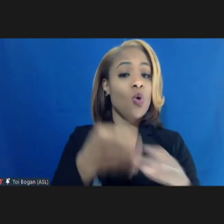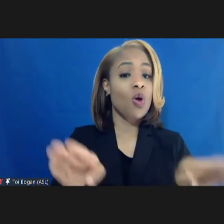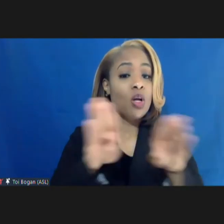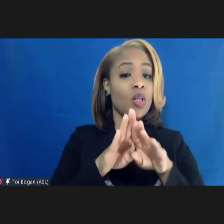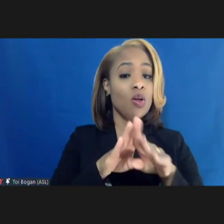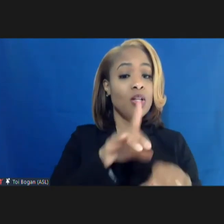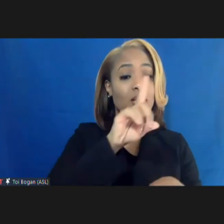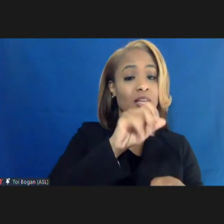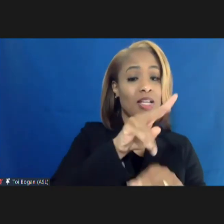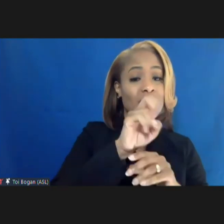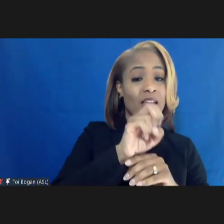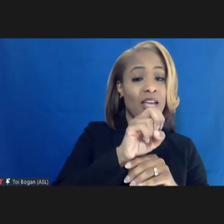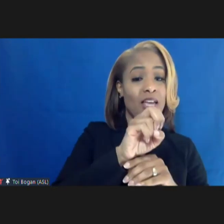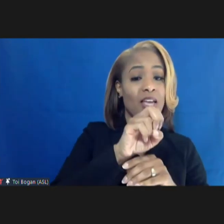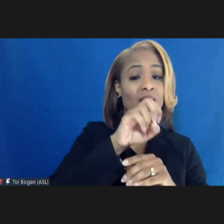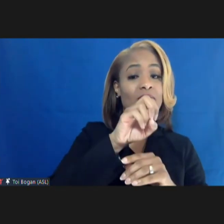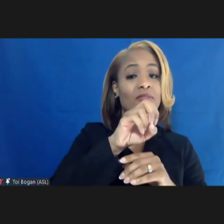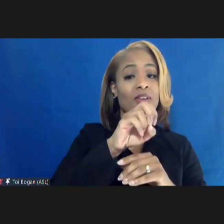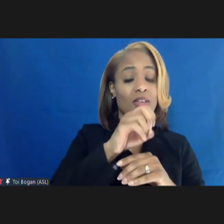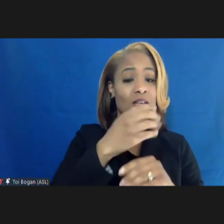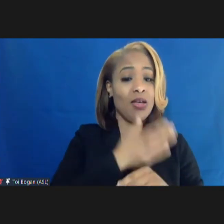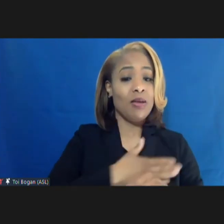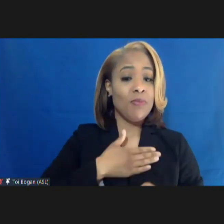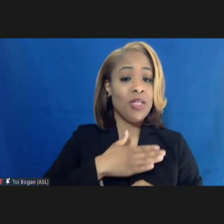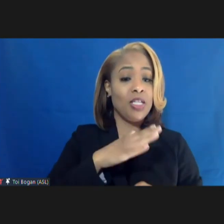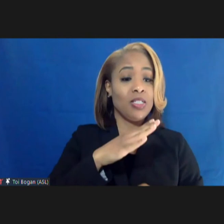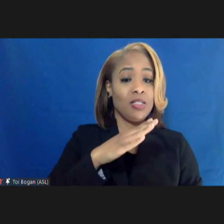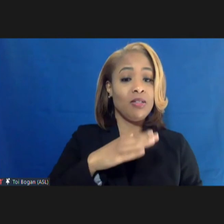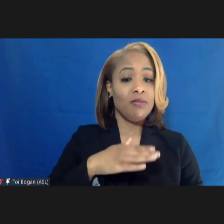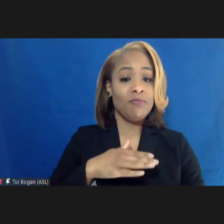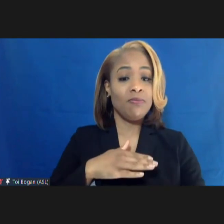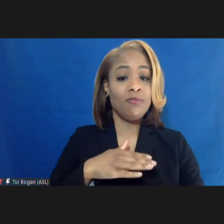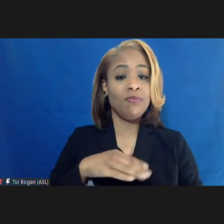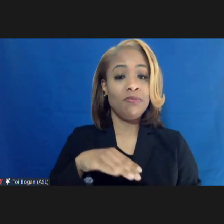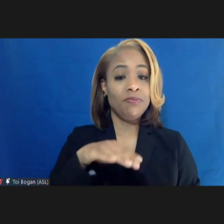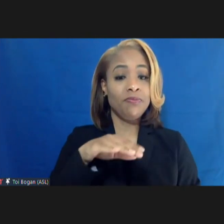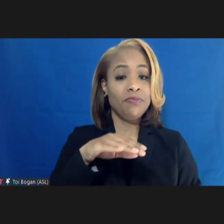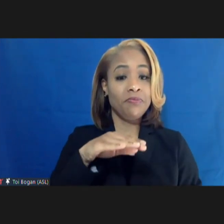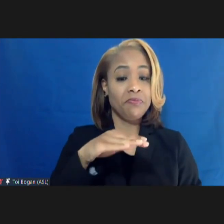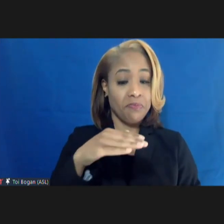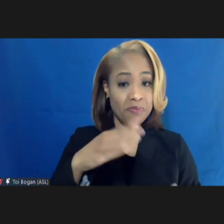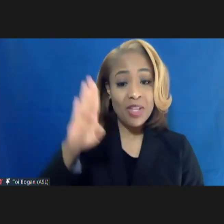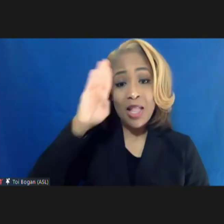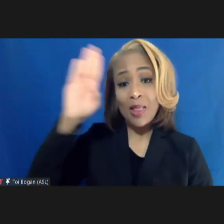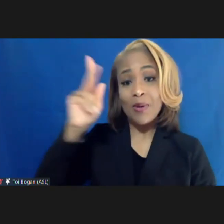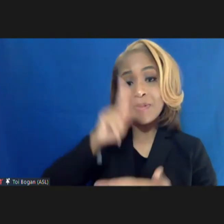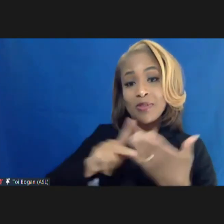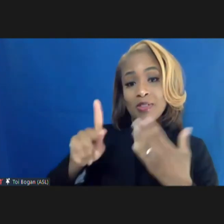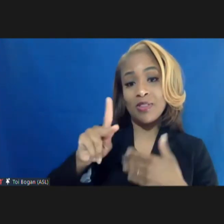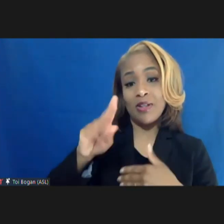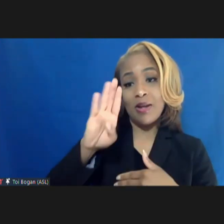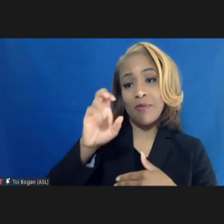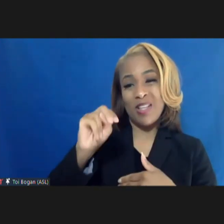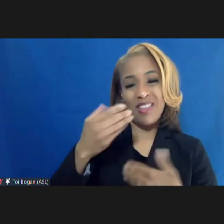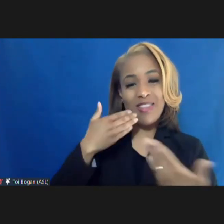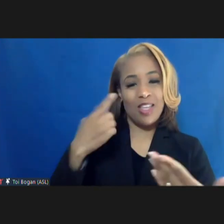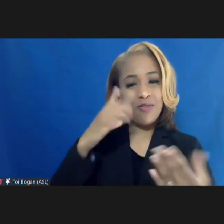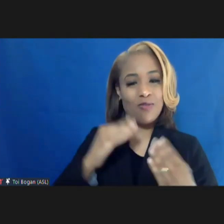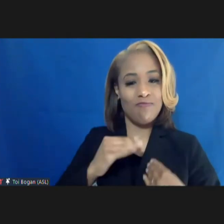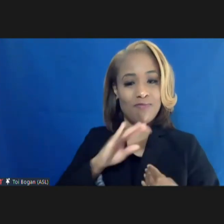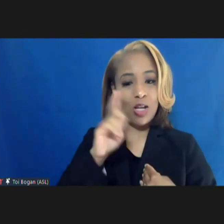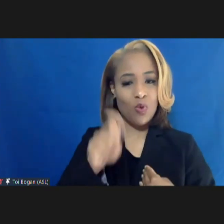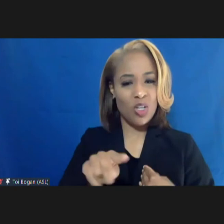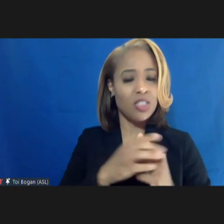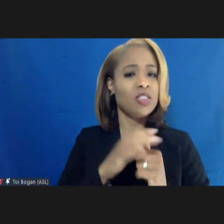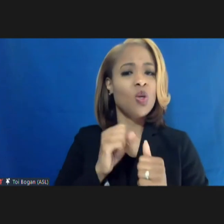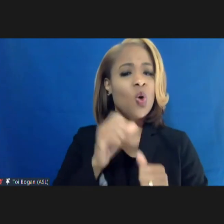Boucher, please unmute yourself and ask your question. Hi, Secretary Benson. Thanks for taking my question. Can you talk a little bit about